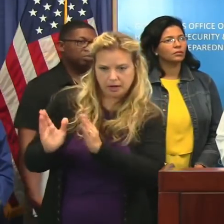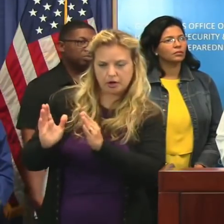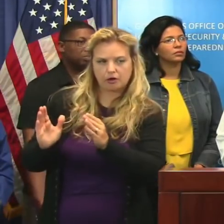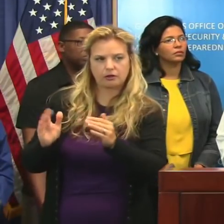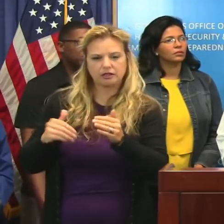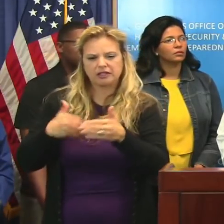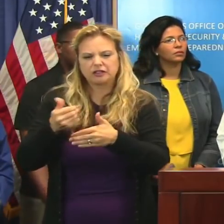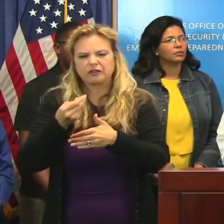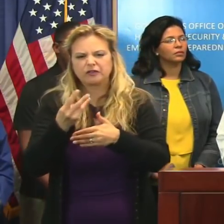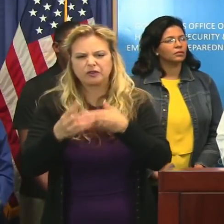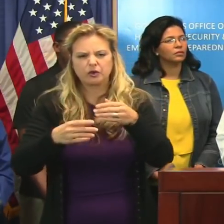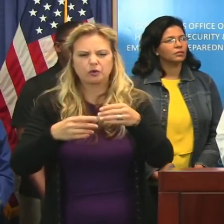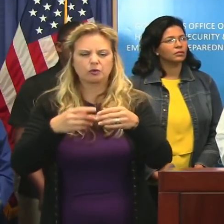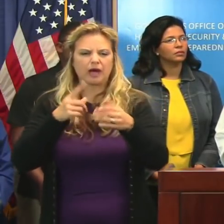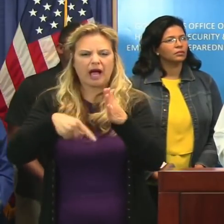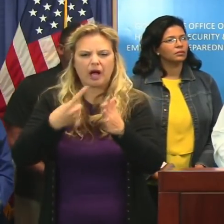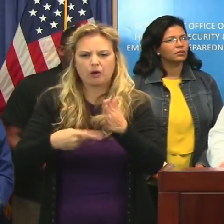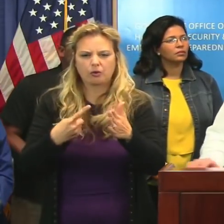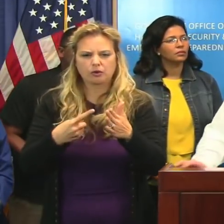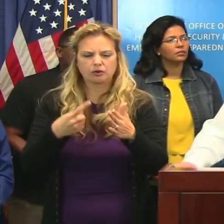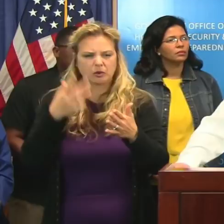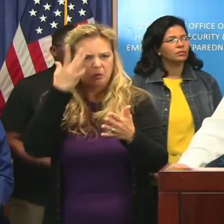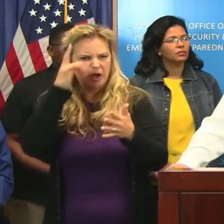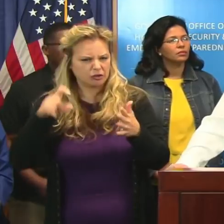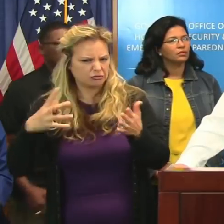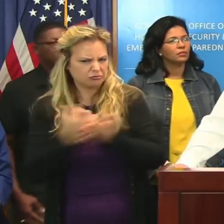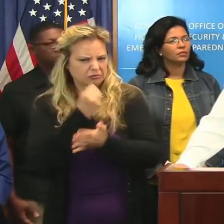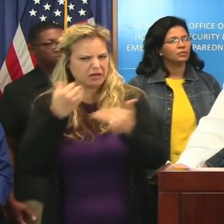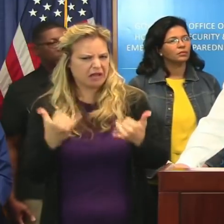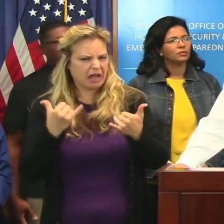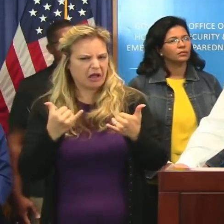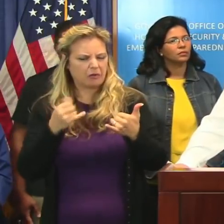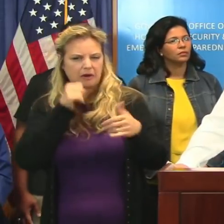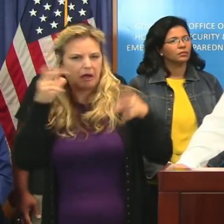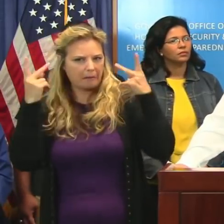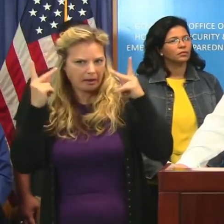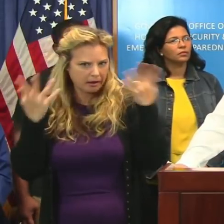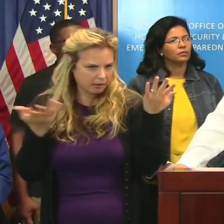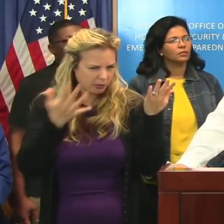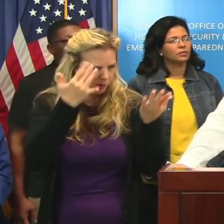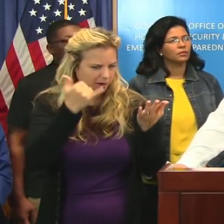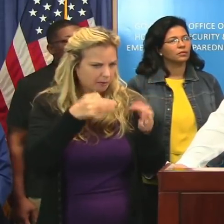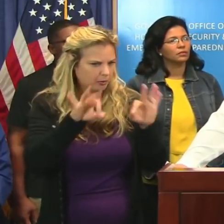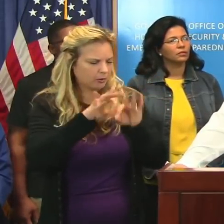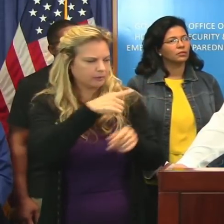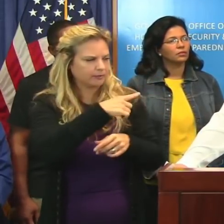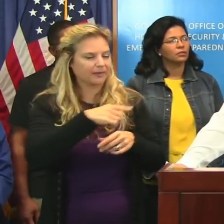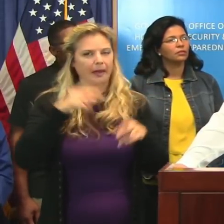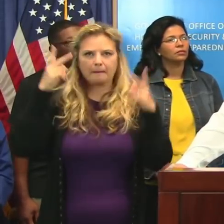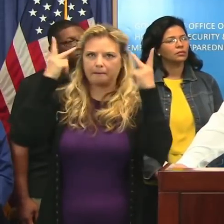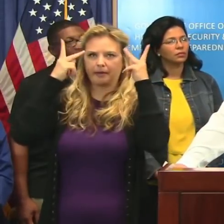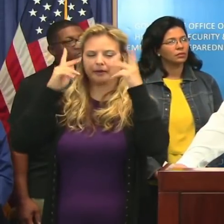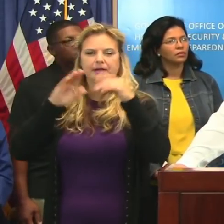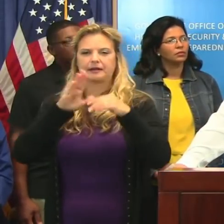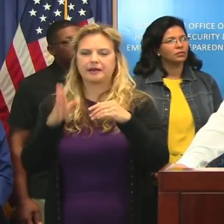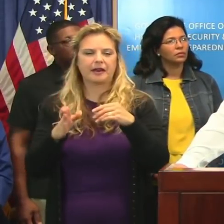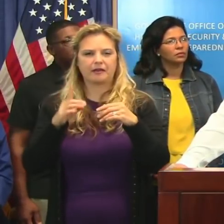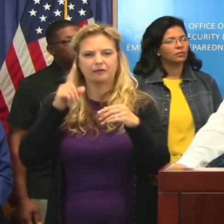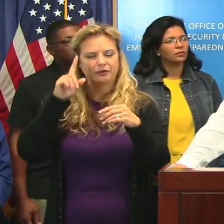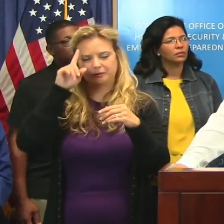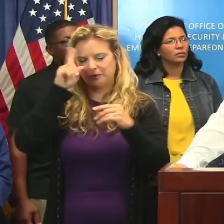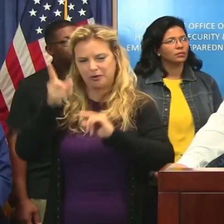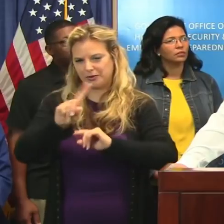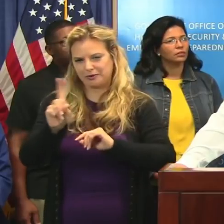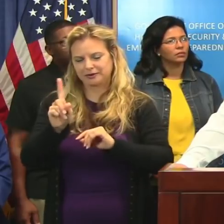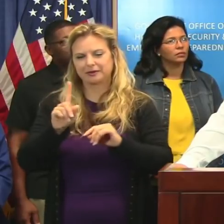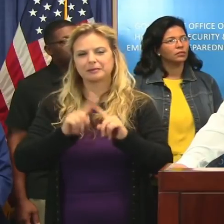go ahead and take advantage of that window and not panic, though? Well, first of all, the panicking is never a smart thing to do, but